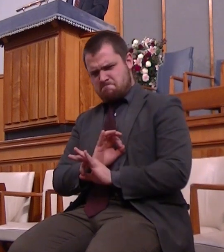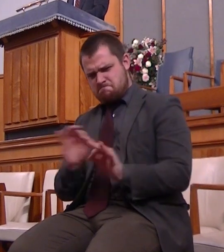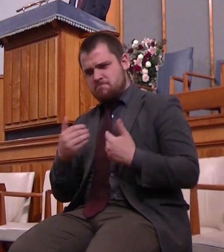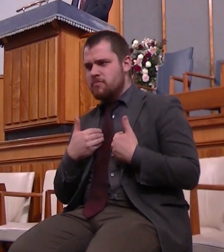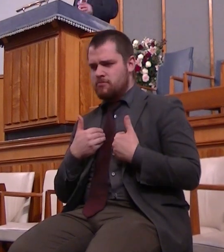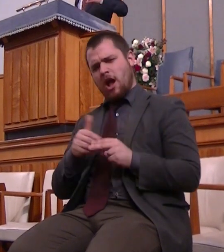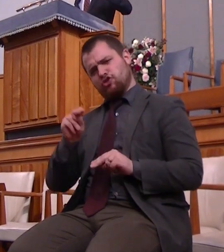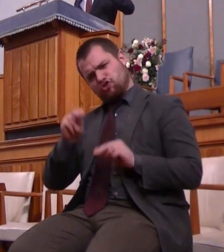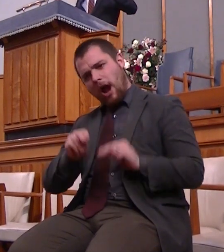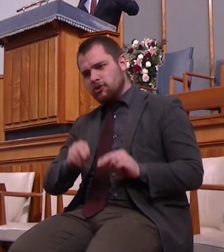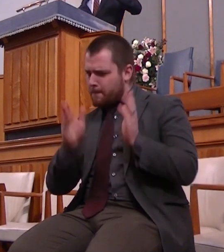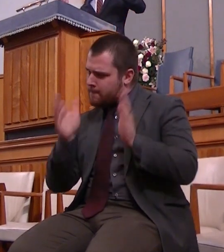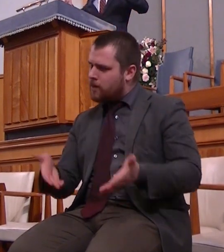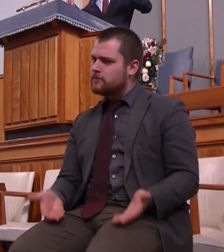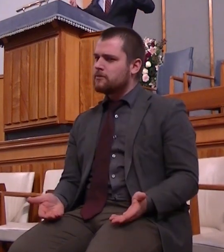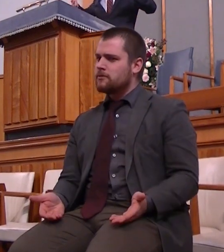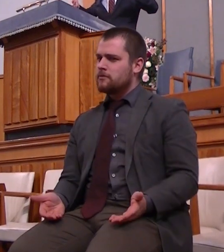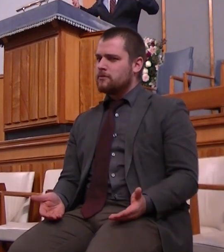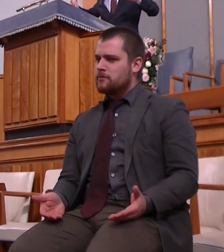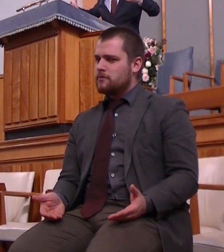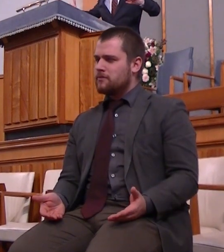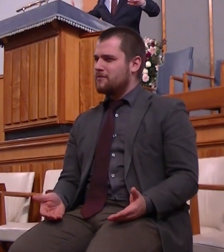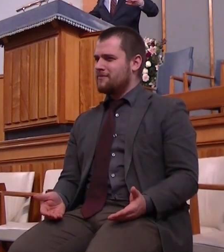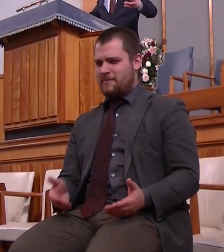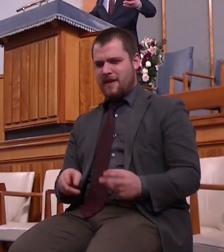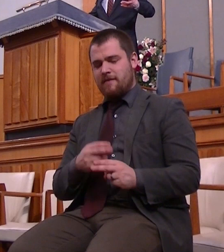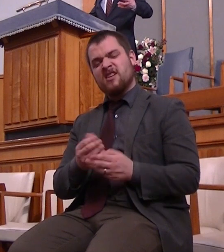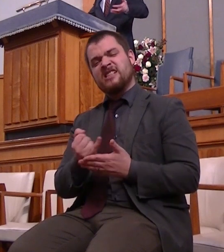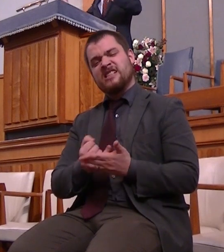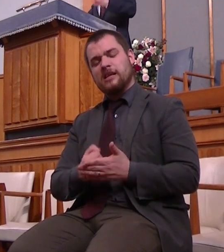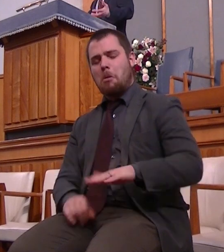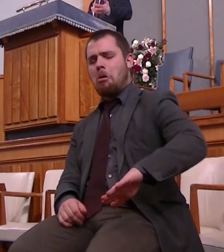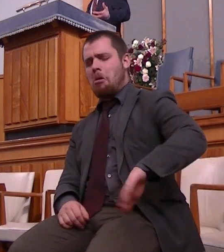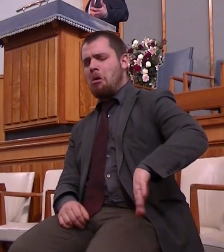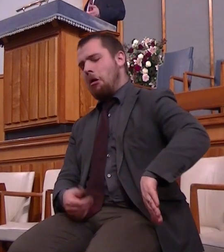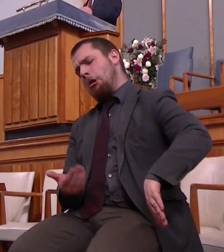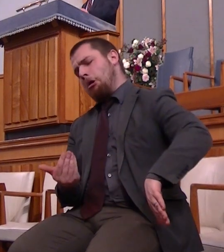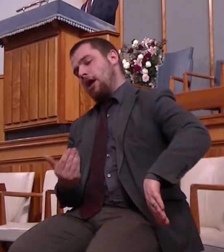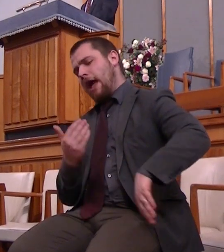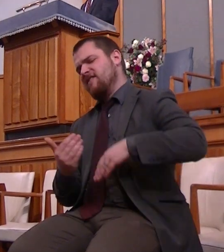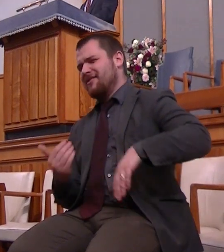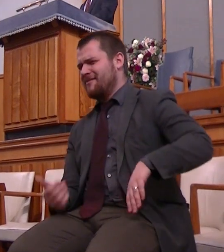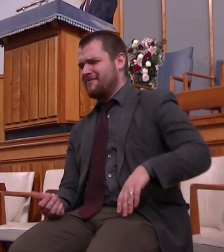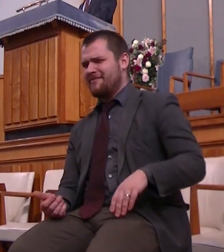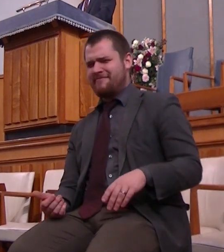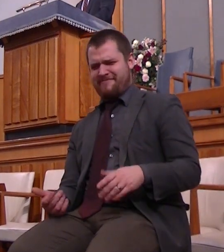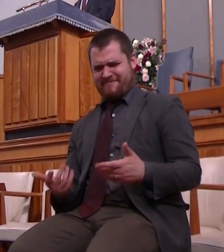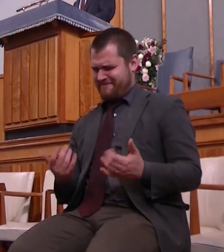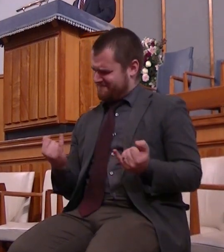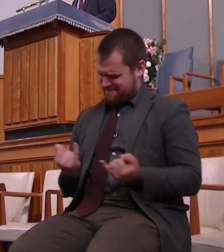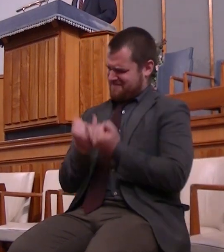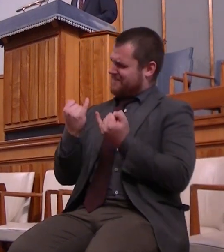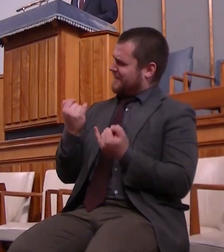in judgment. He cannot act against his holy being and character. He must punish sin. And yet